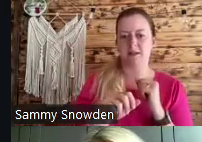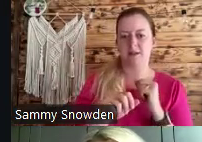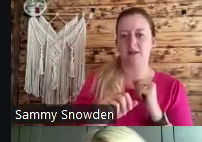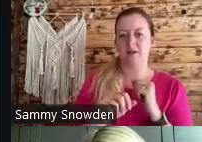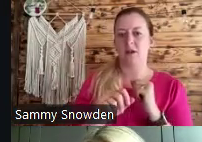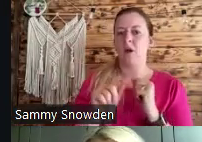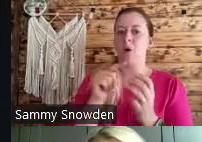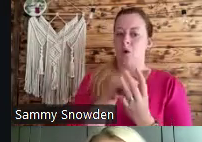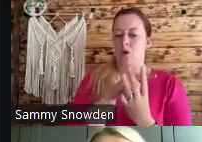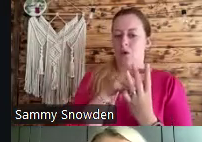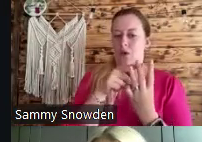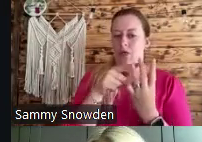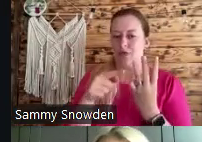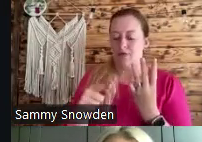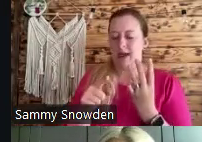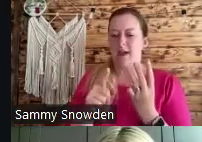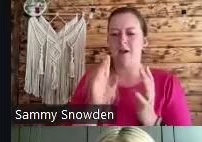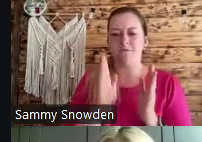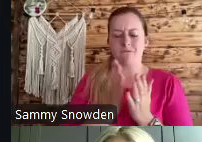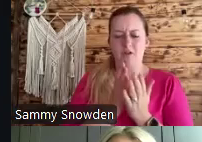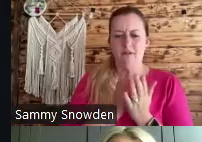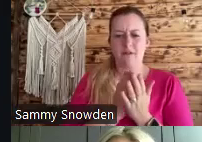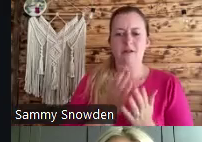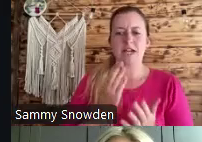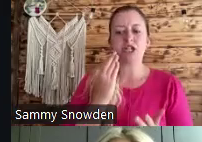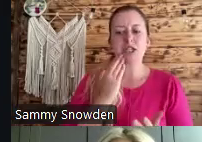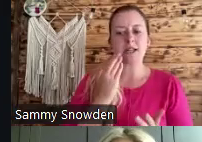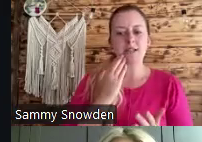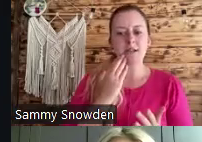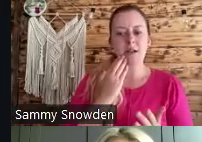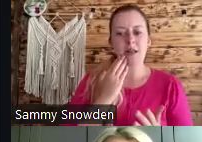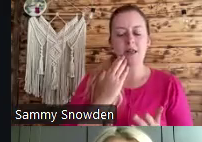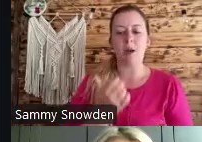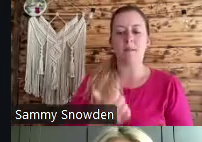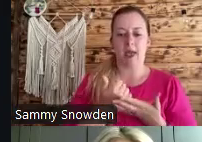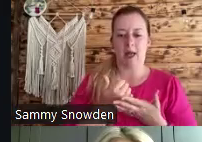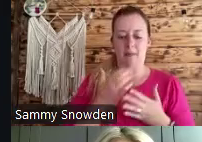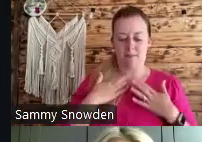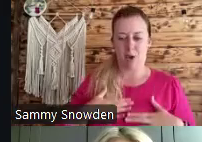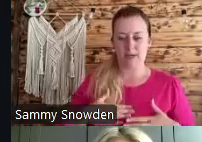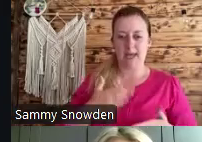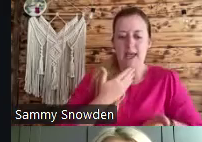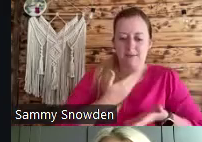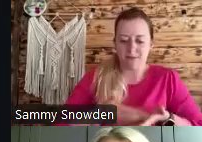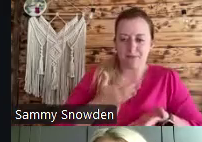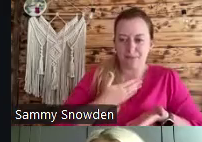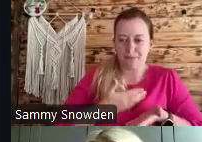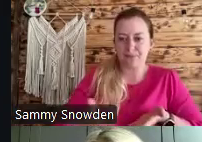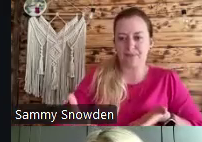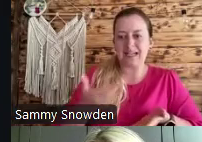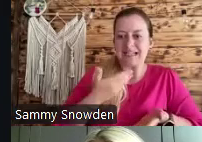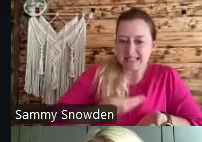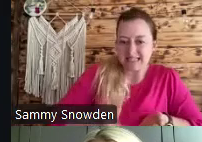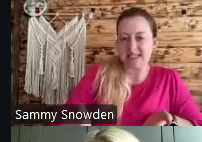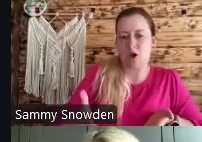but help to gently restore balance and detoxify and repair. So I just wanted to share, first of all, lemon